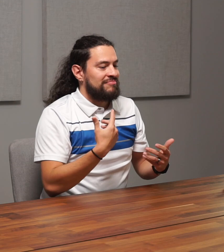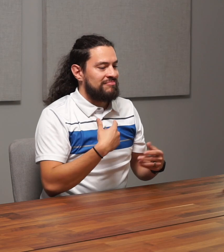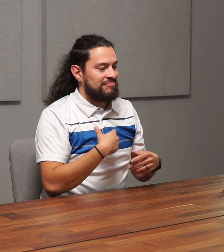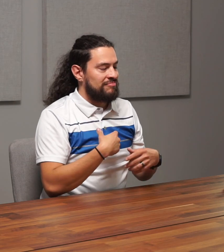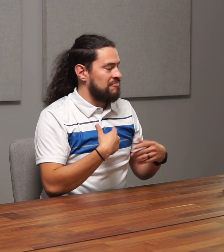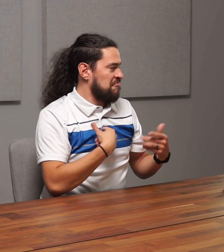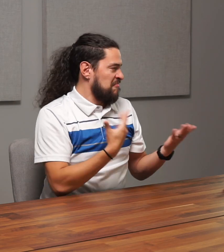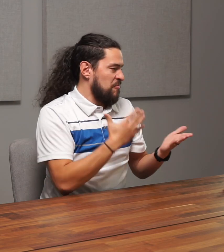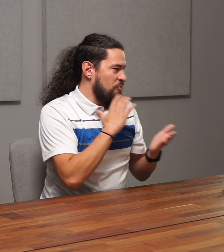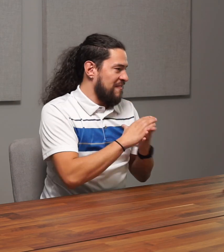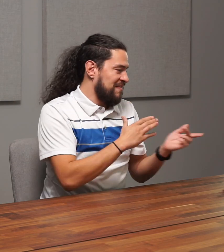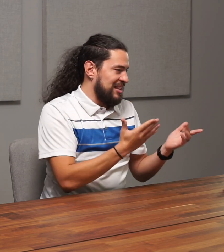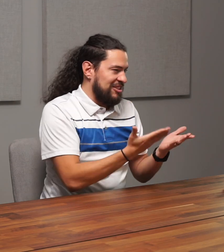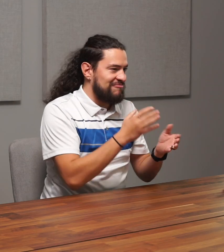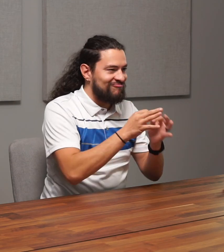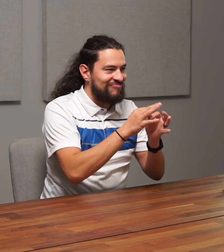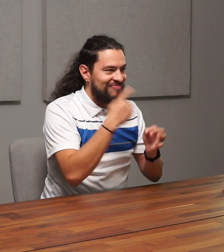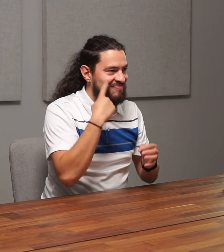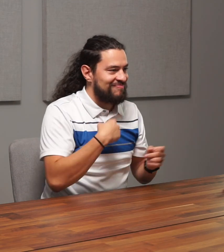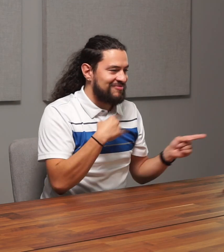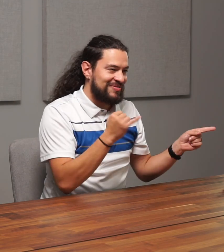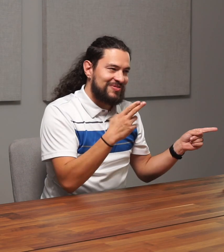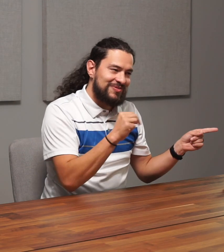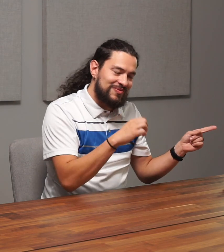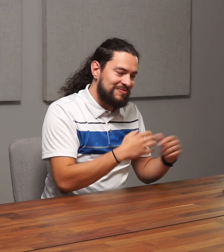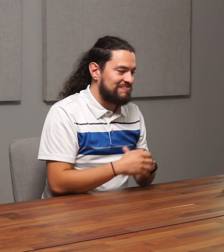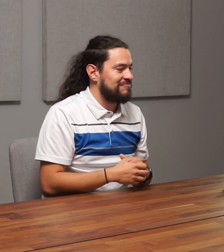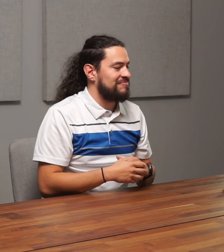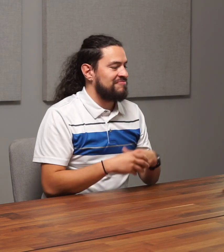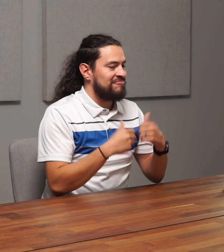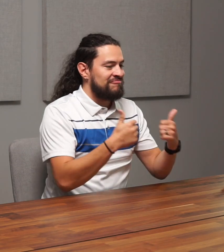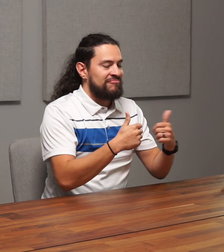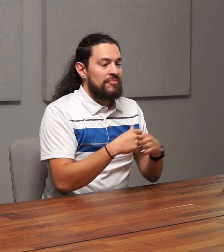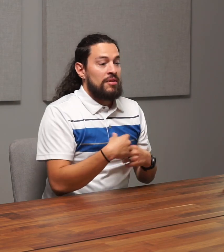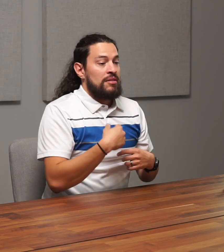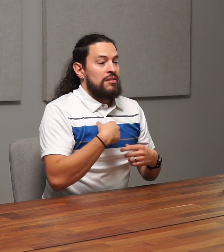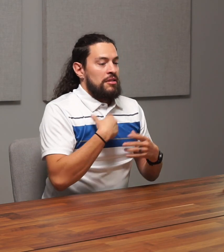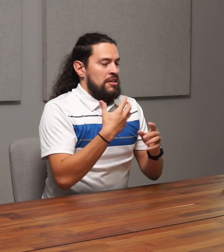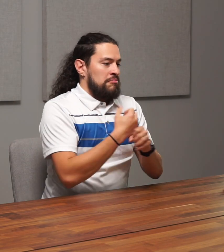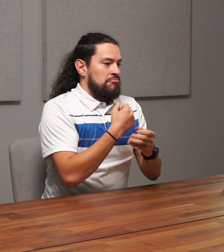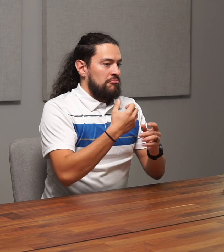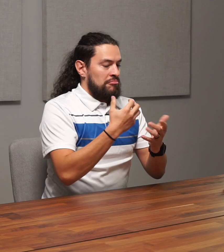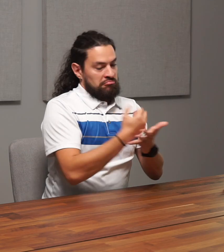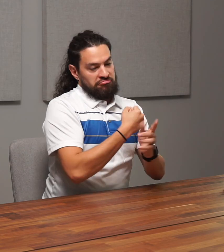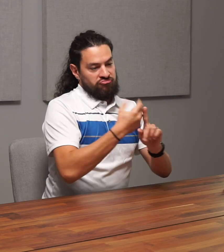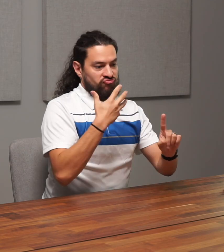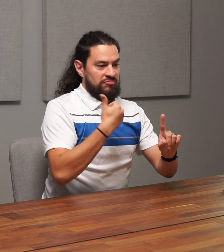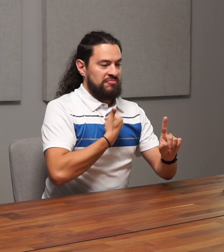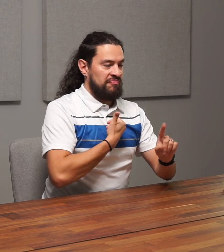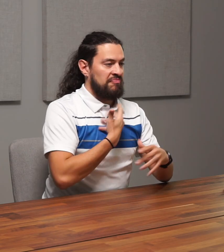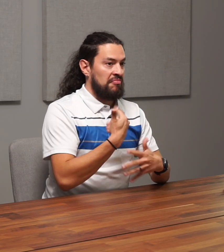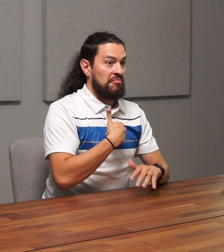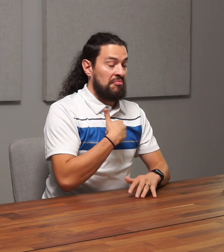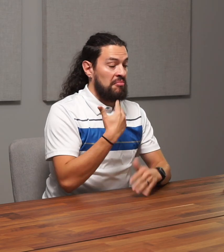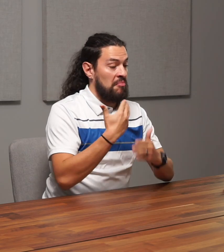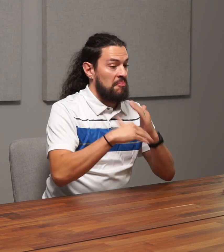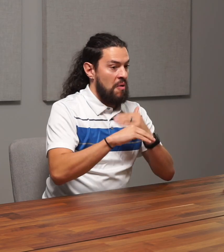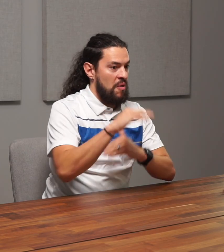i'm here with my wife she is doing the voice interpretation for me her name is june so a little bit about